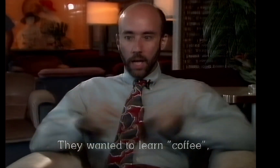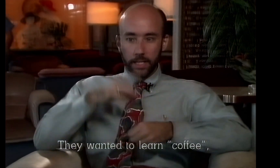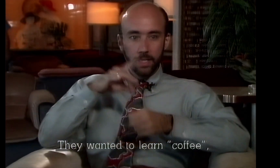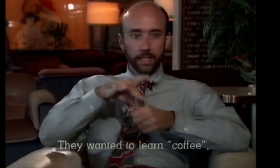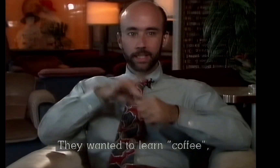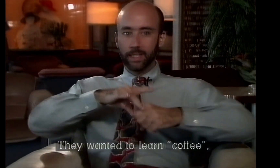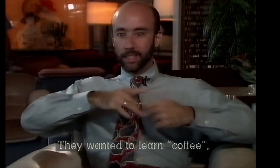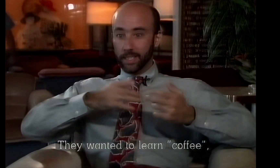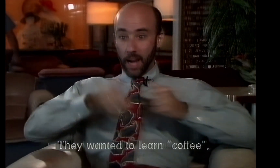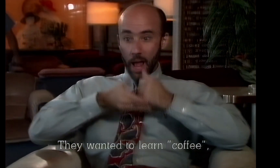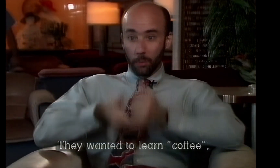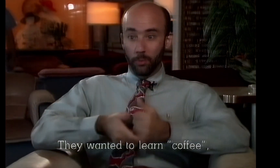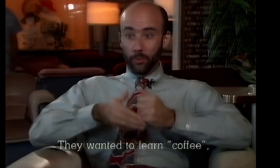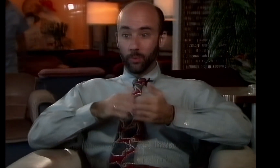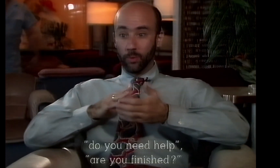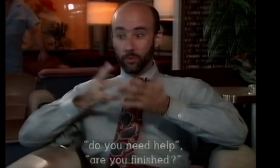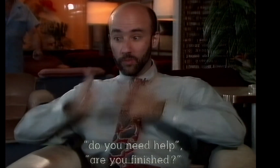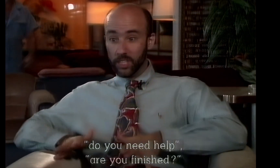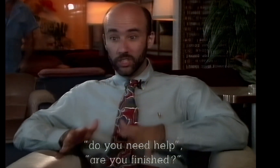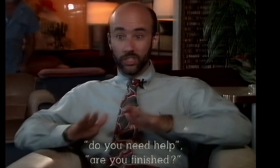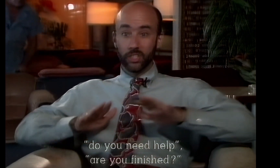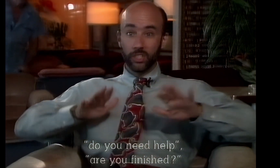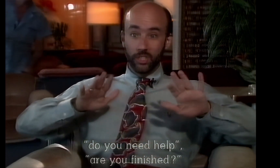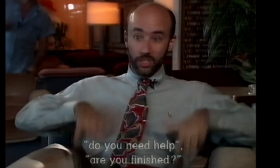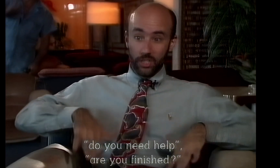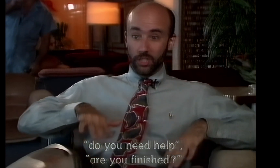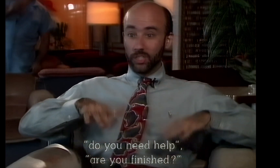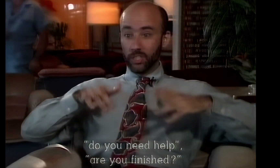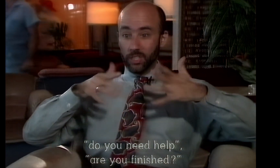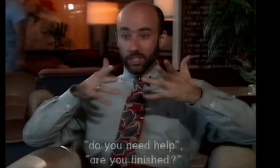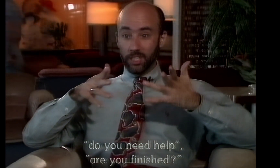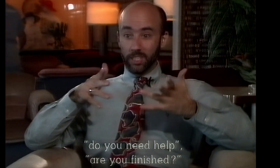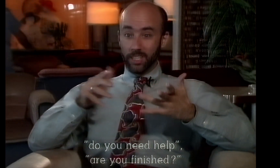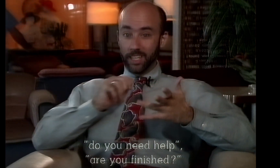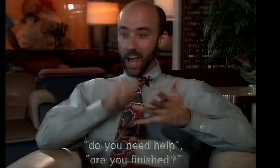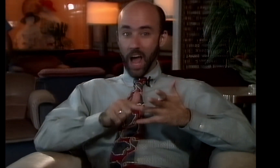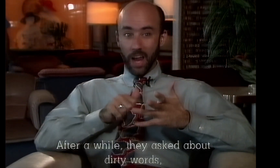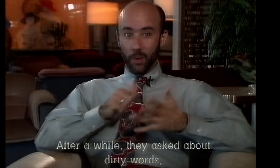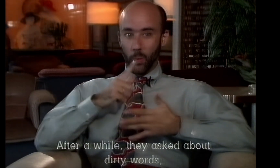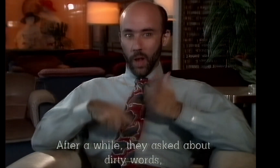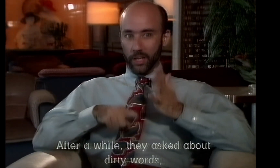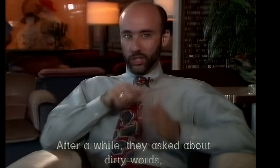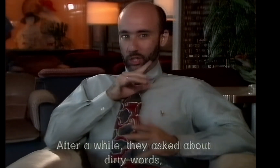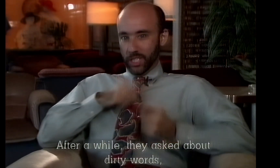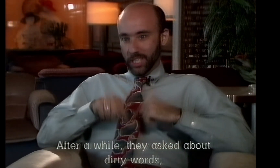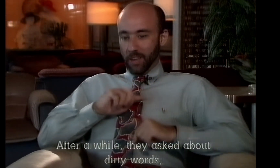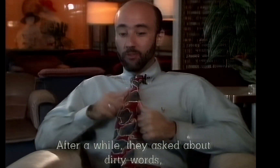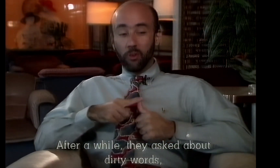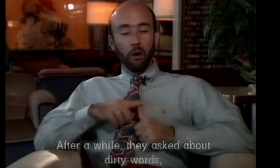tea, iced tea, do you need help, are you finished? Not how to sign this or that dirty word. After a few days, they were